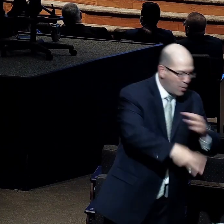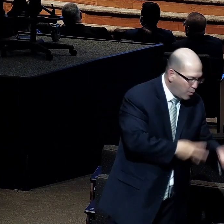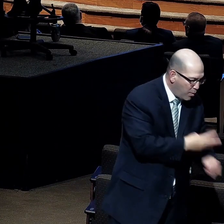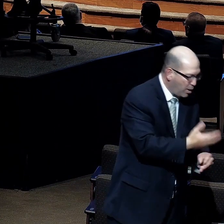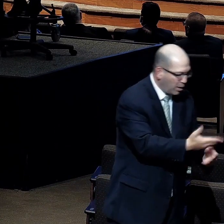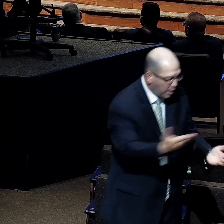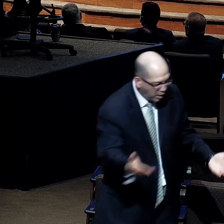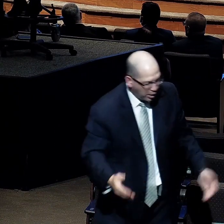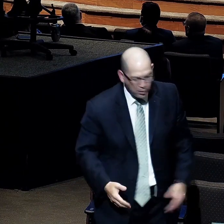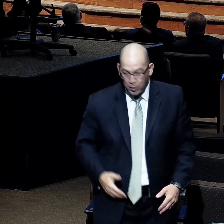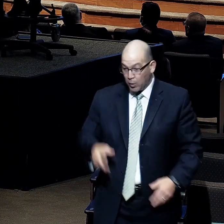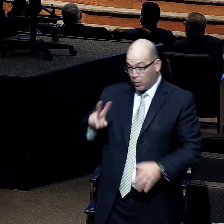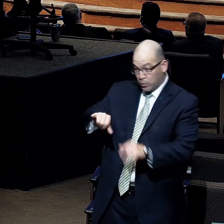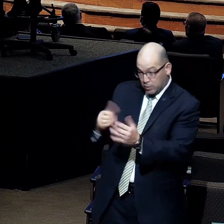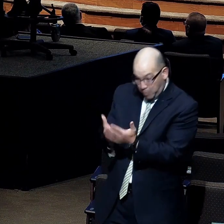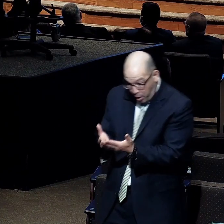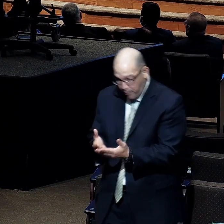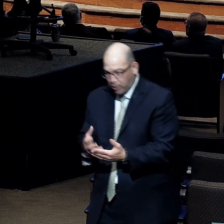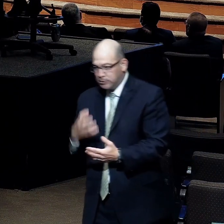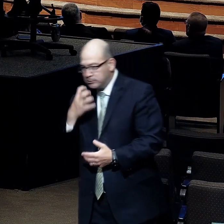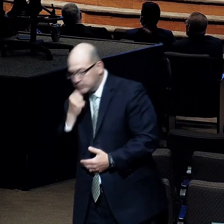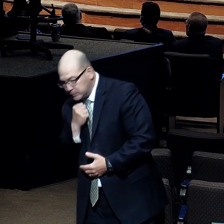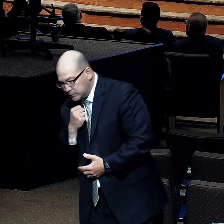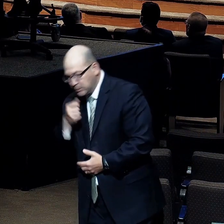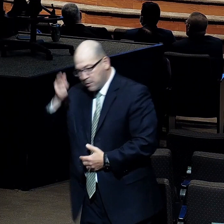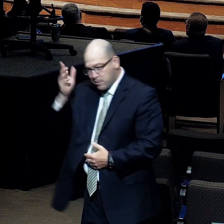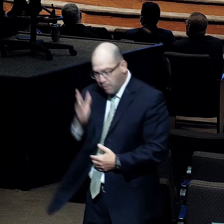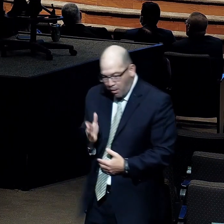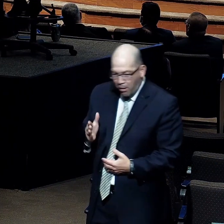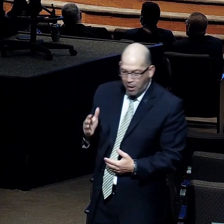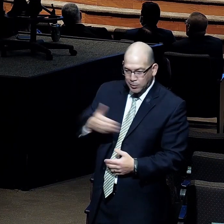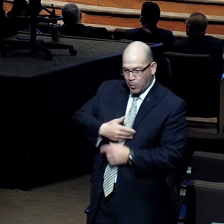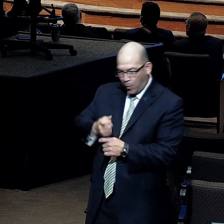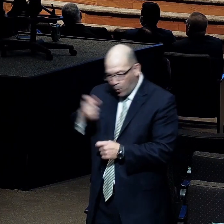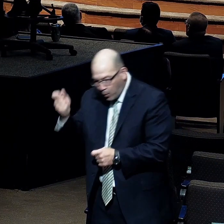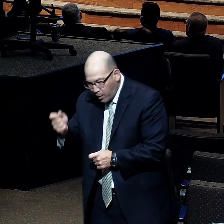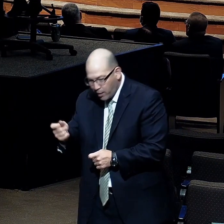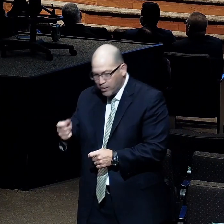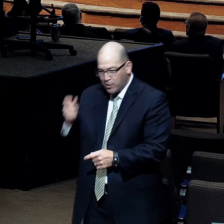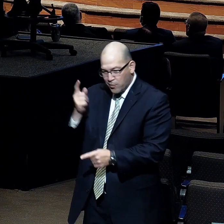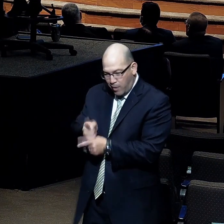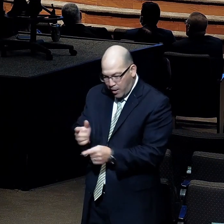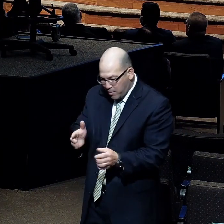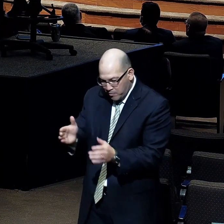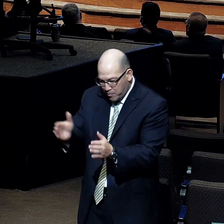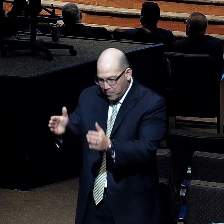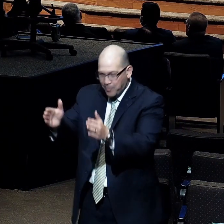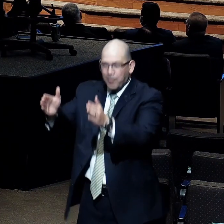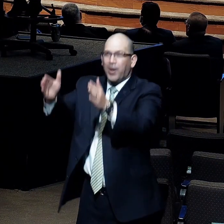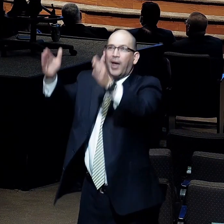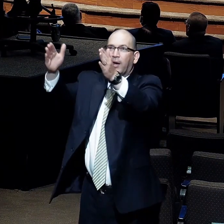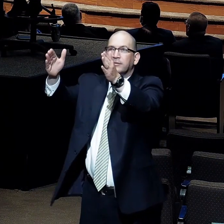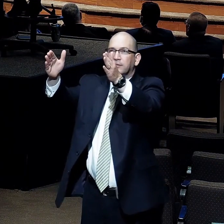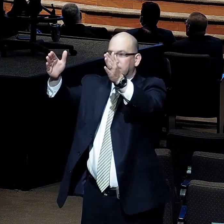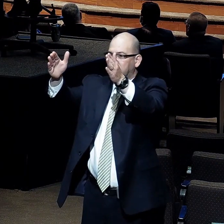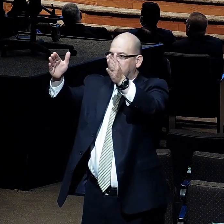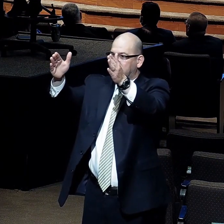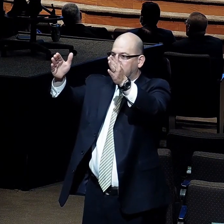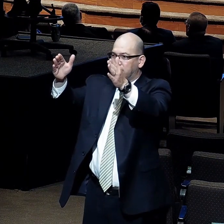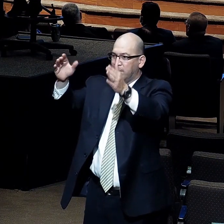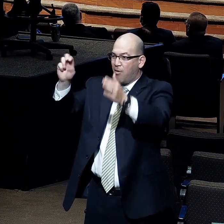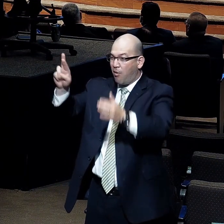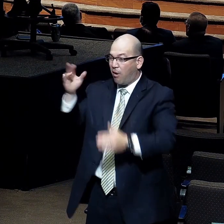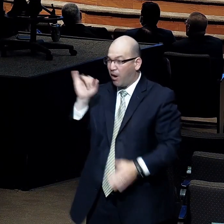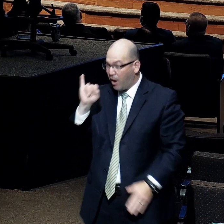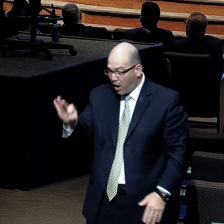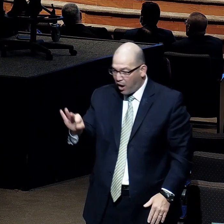prayer life. It's all in a direction. You can go the other way. Making bad decisions, let's say you're looking at things you shouldn't, you're listening to bad music, you have